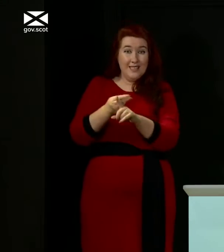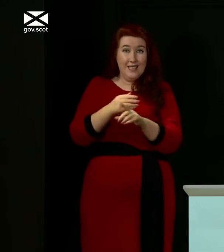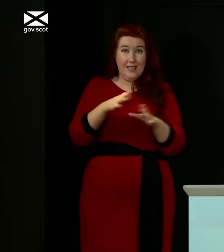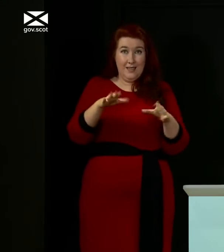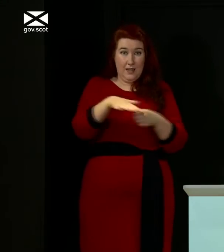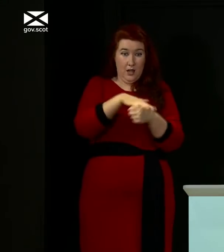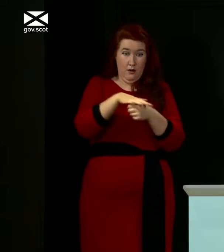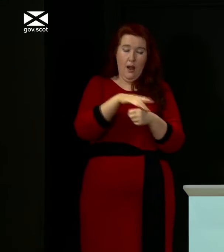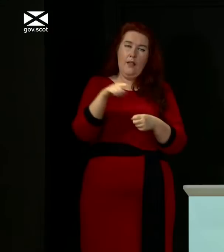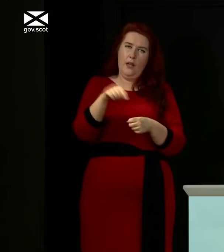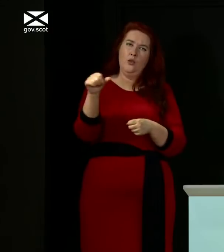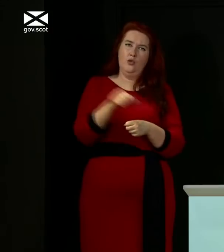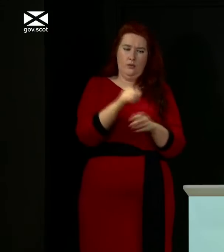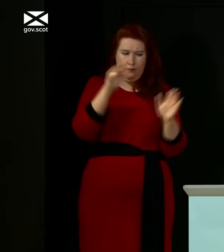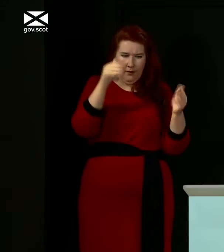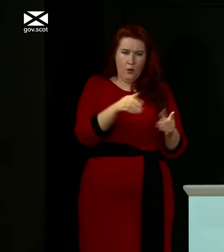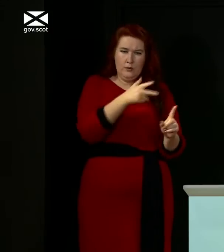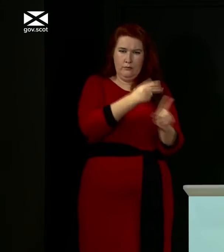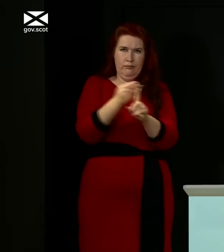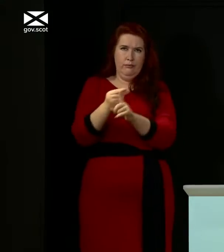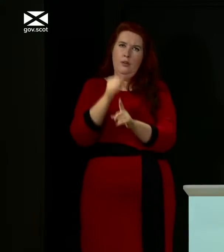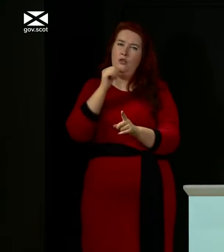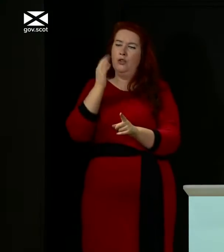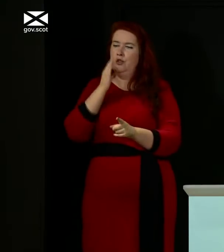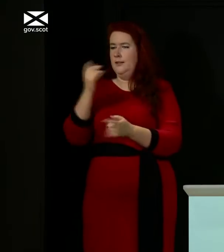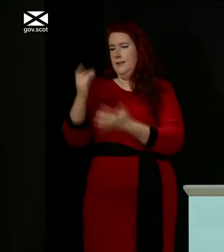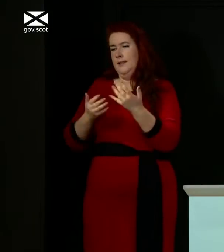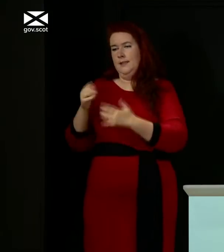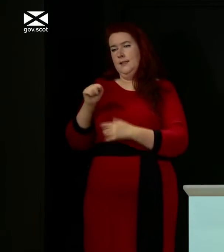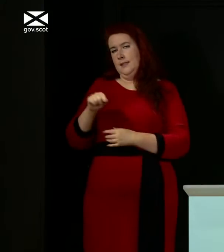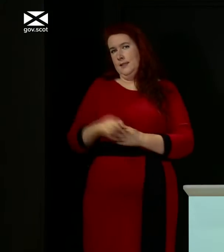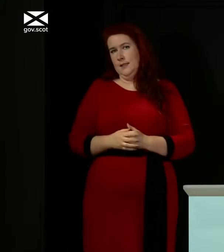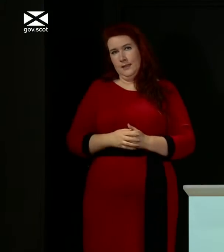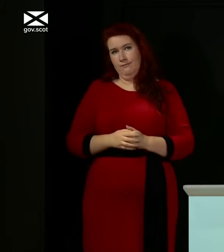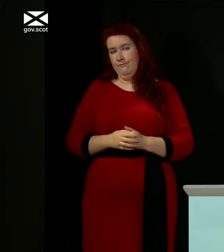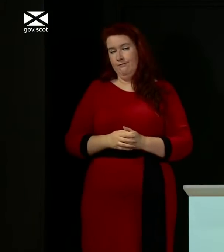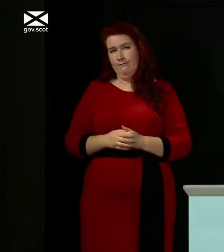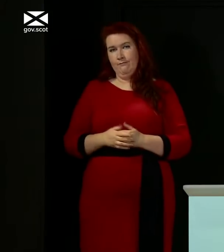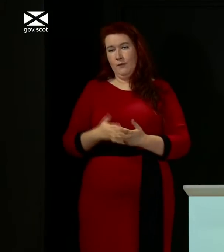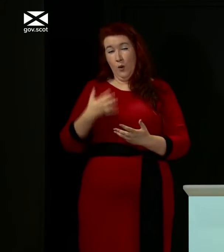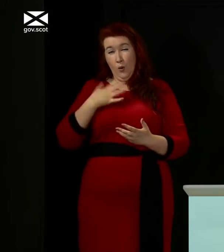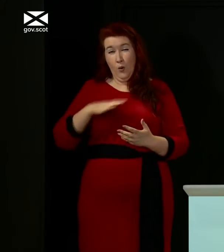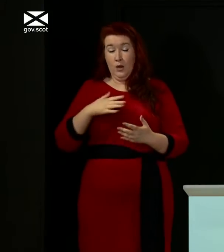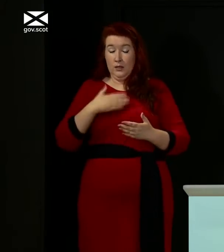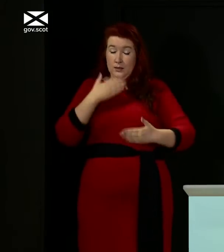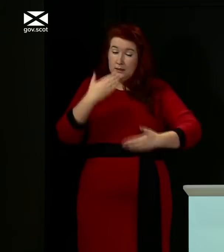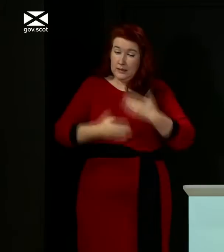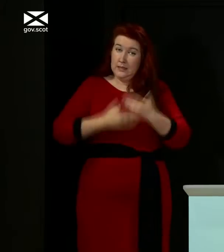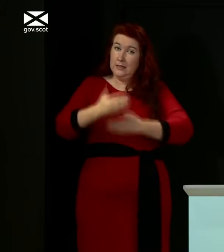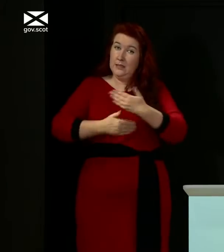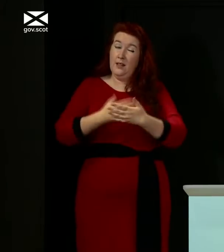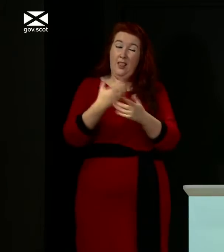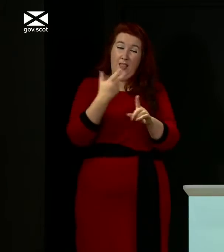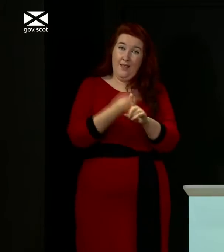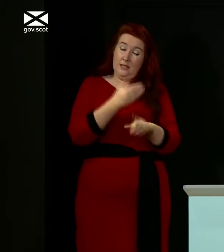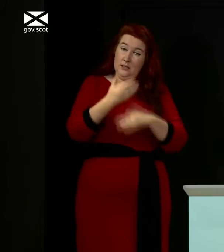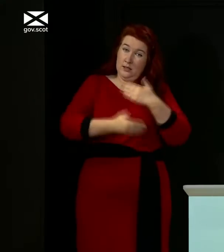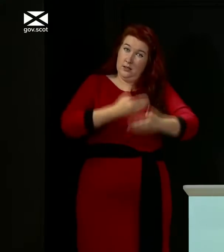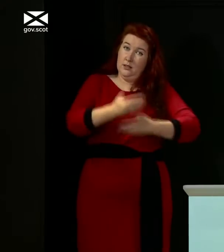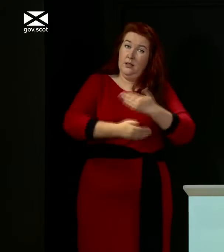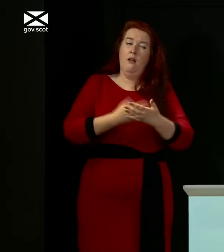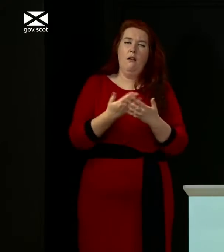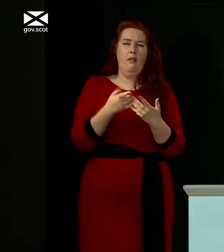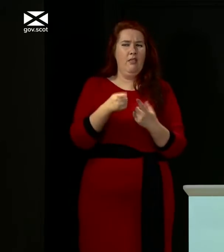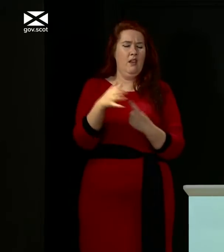the vaccine to people and get this race well underway with the vaccine gathering pace and ultimately getting